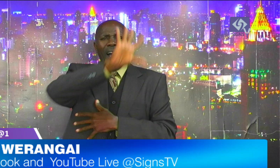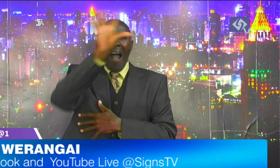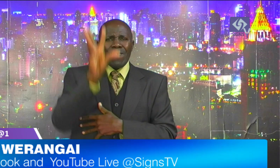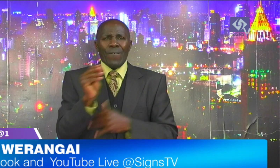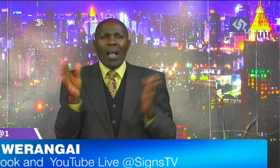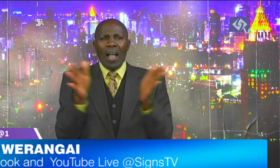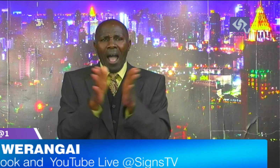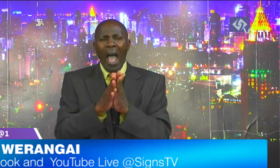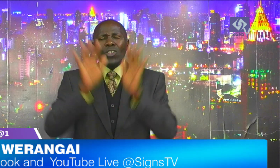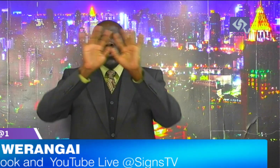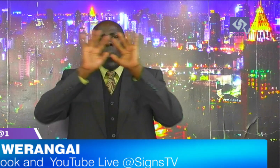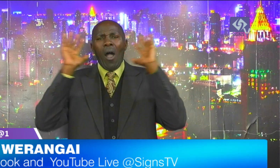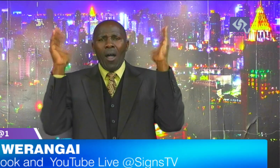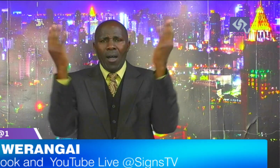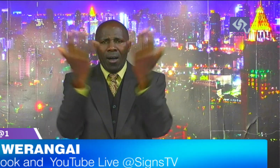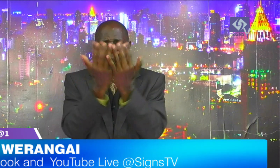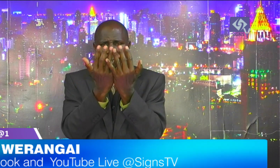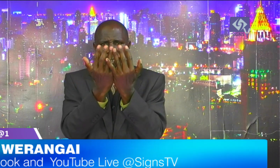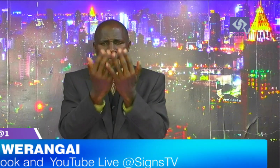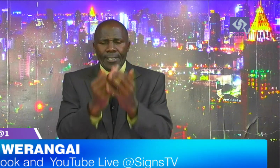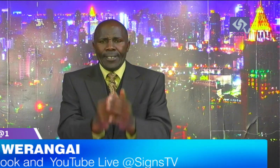for Africa and the world.